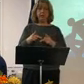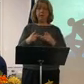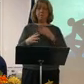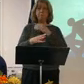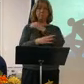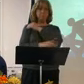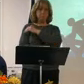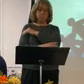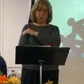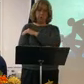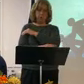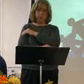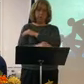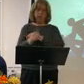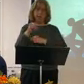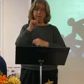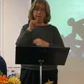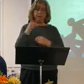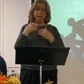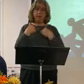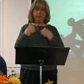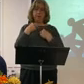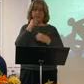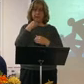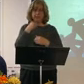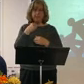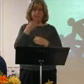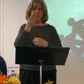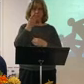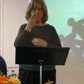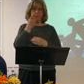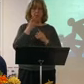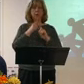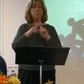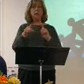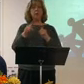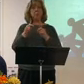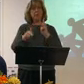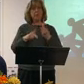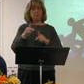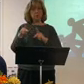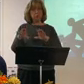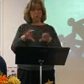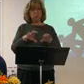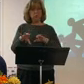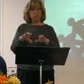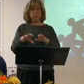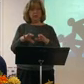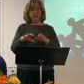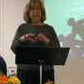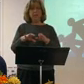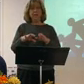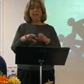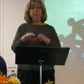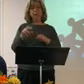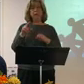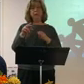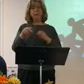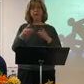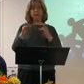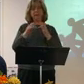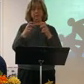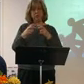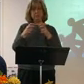they won't have a Thanksgiving dinner. But what people do, they take their electric bill money and pay for